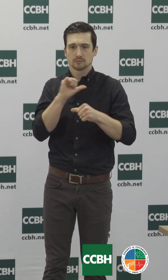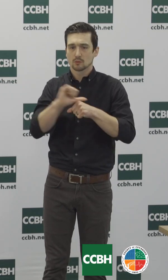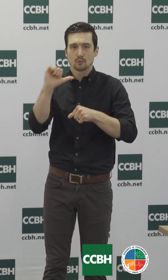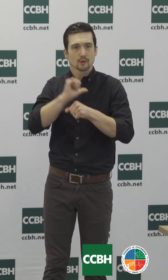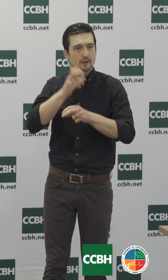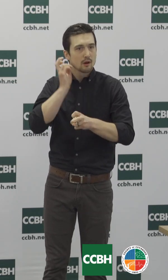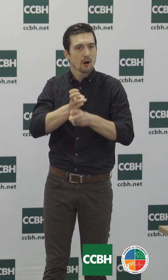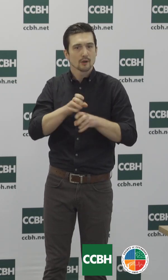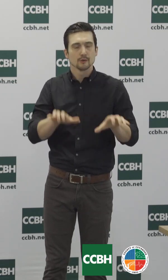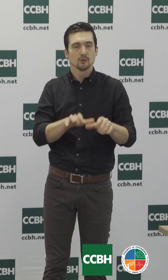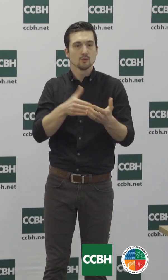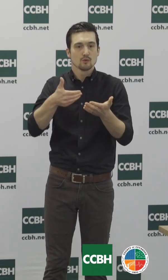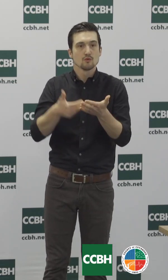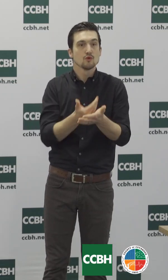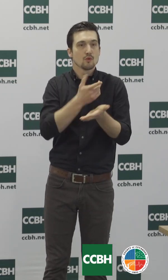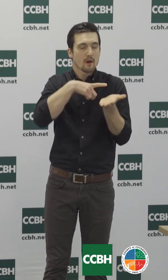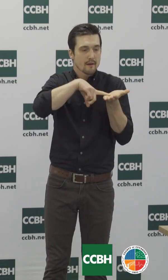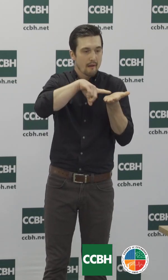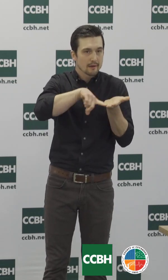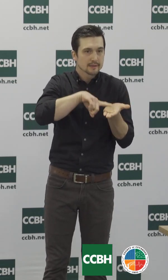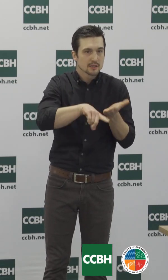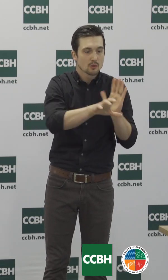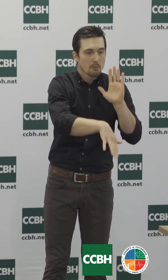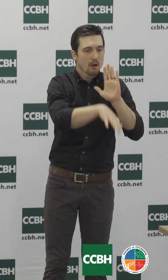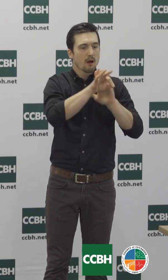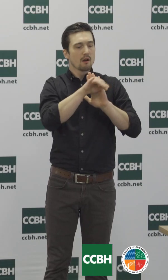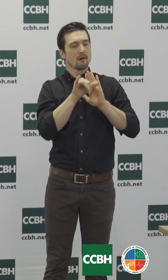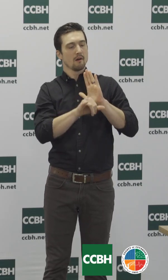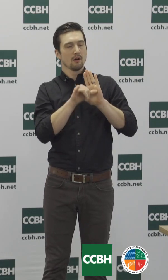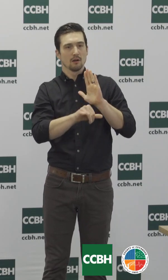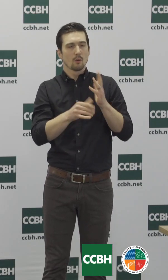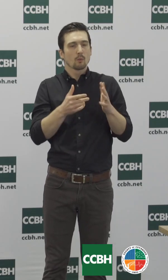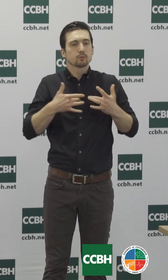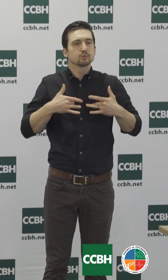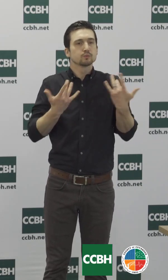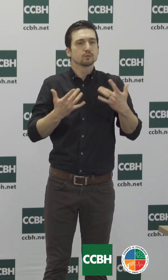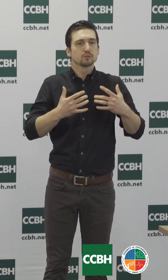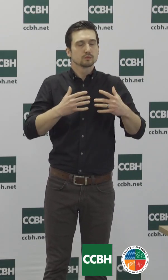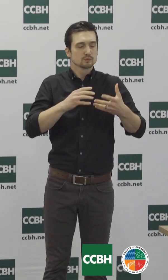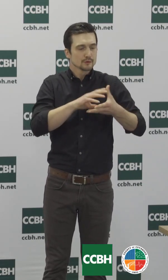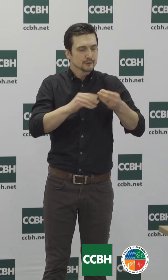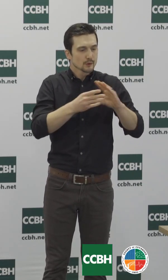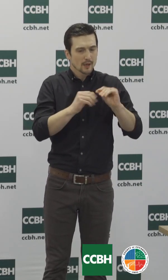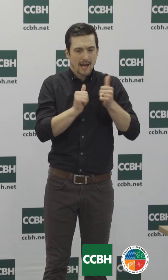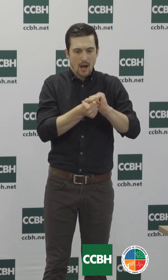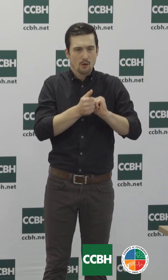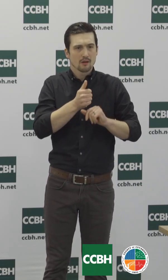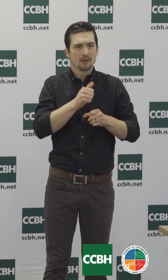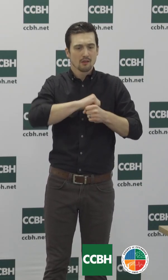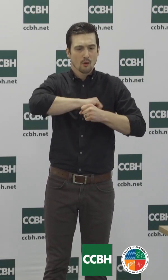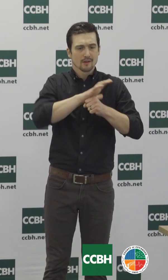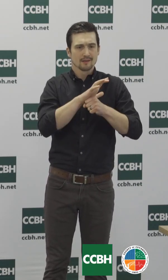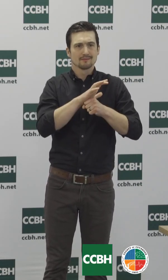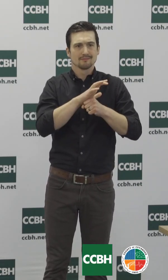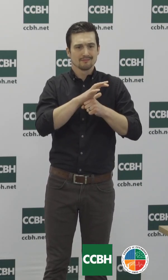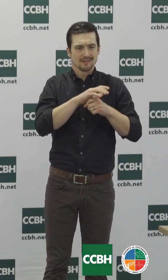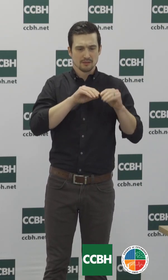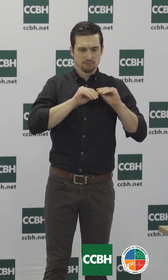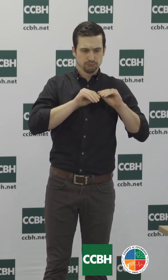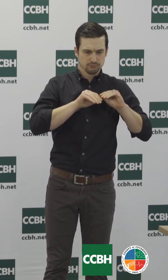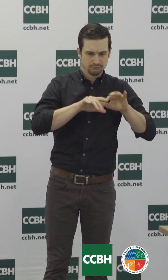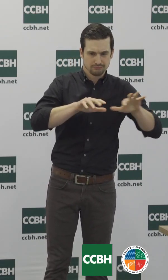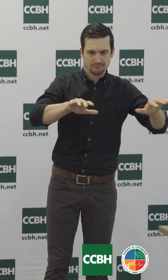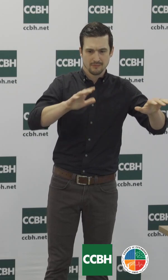new analyses that will help tell the story of how this COVID-19 pandemic is impacting our